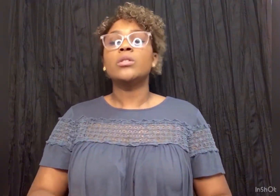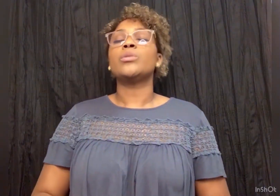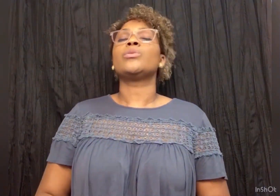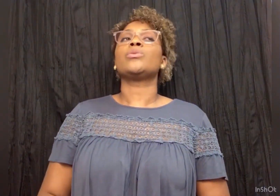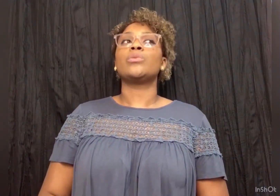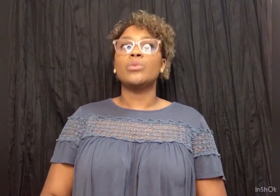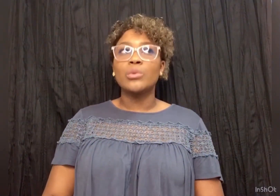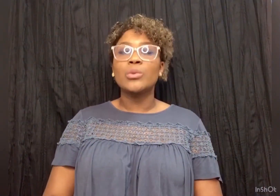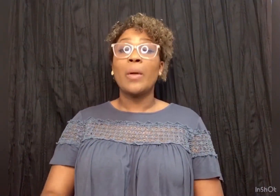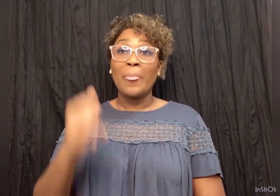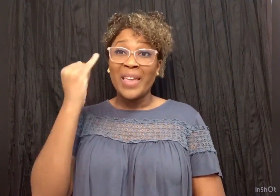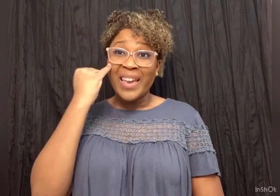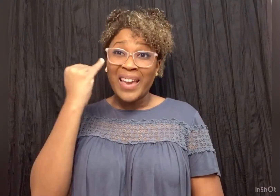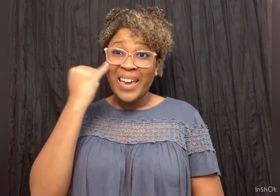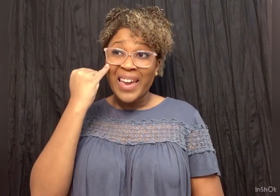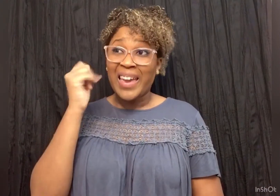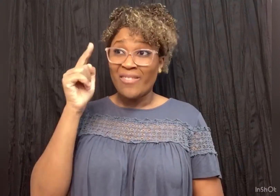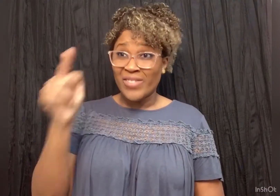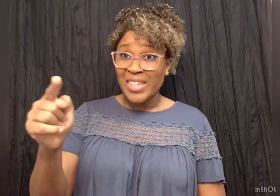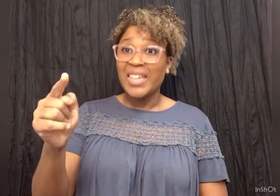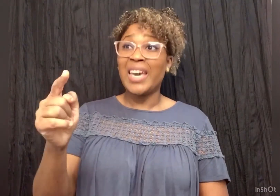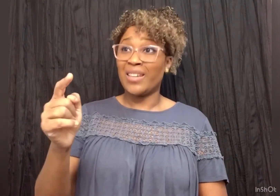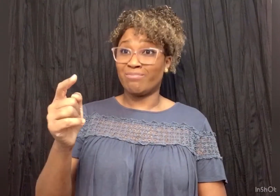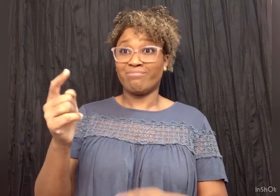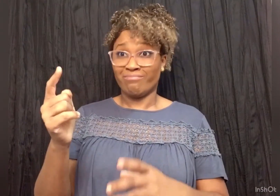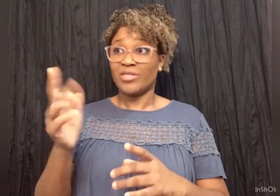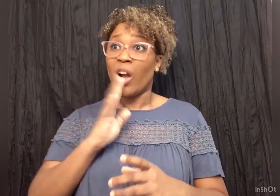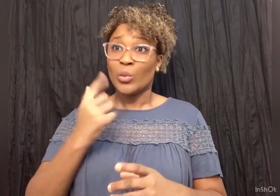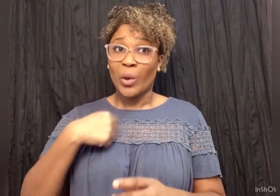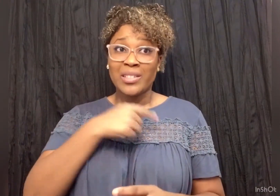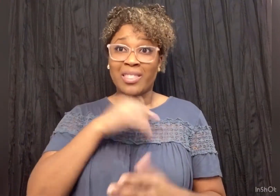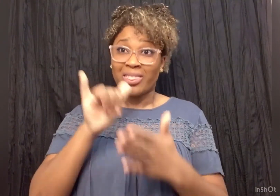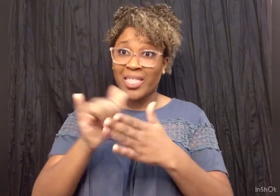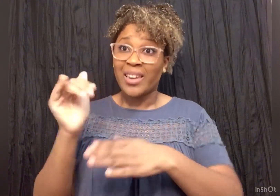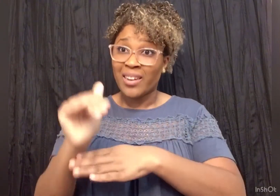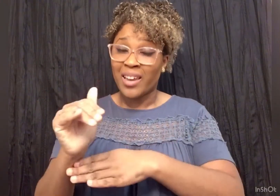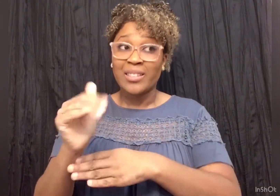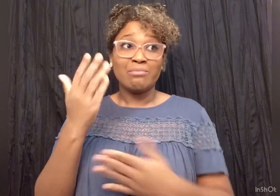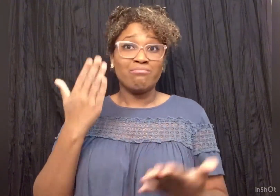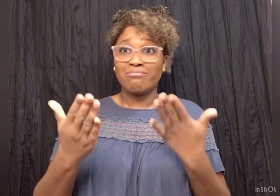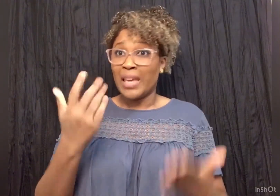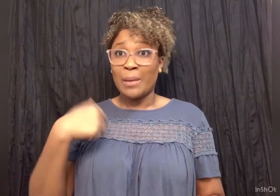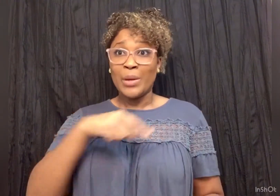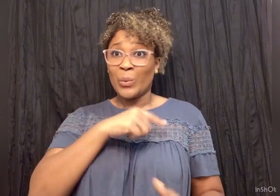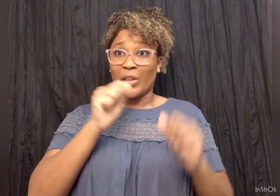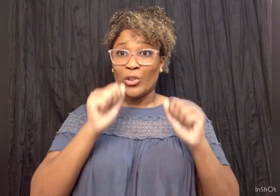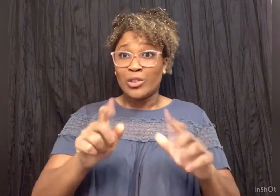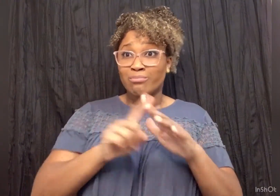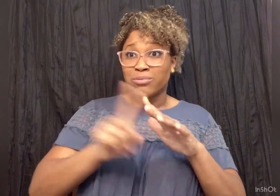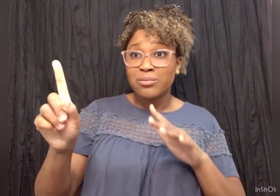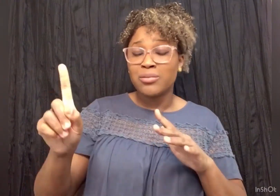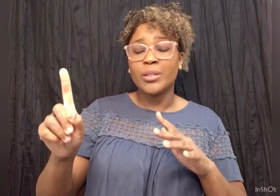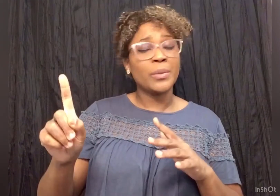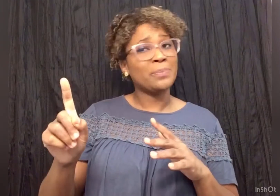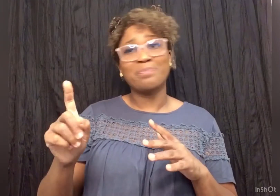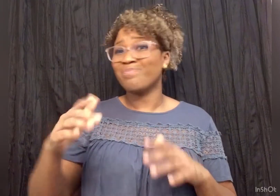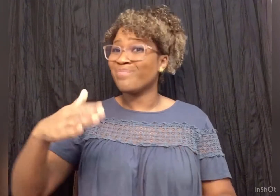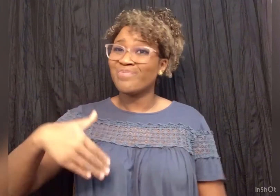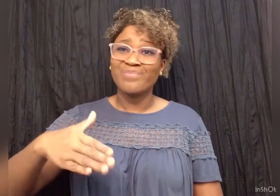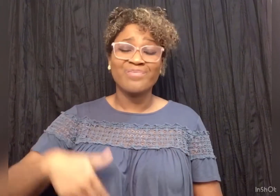Had he been able to speak to us that night, we might still have been able to flee. But by